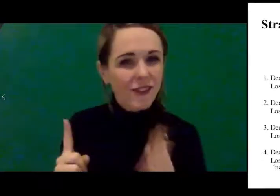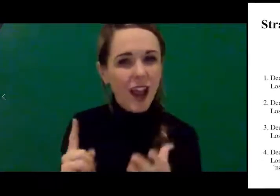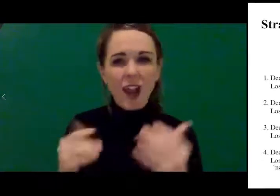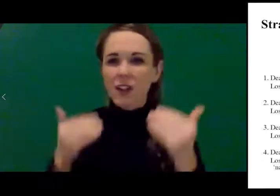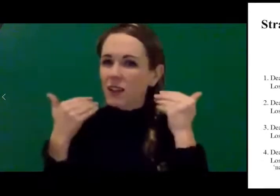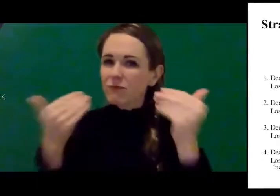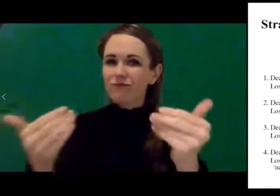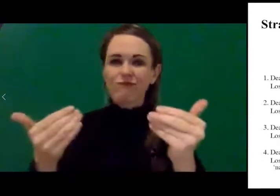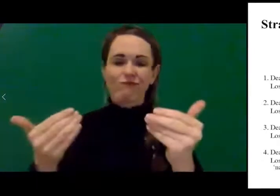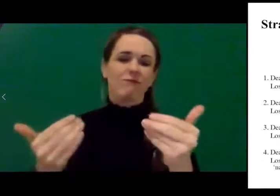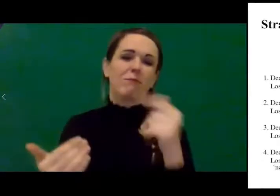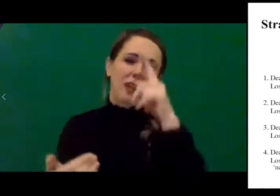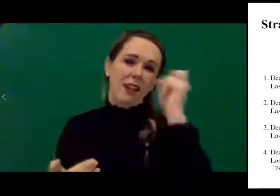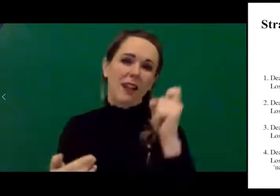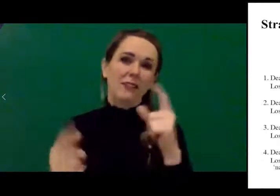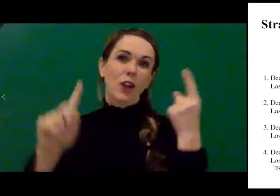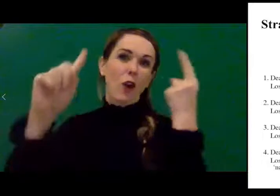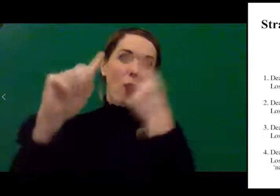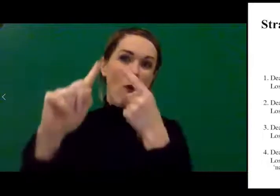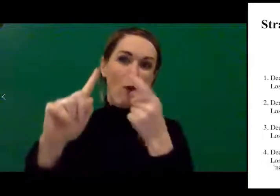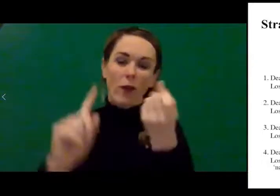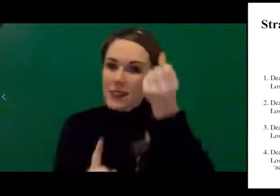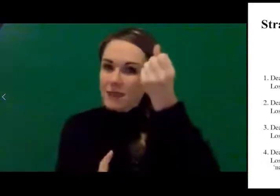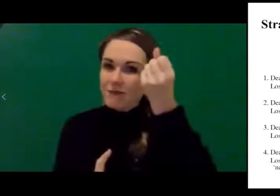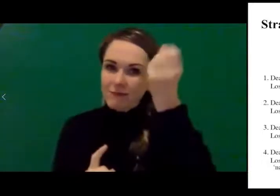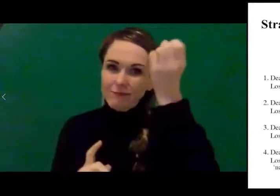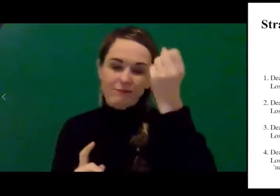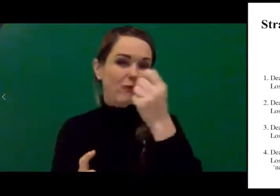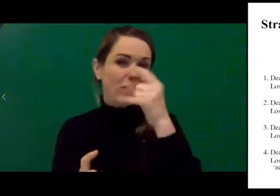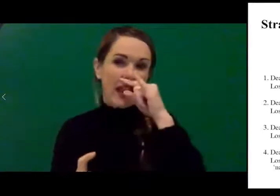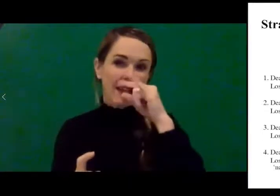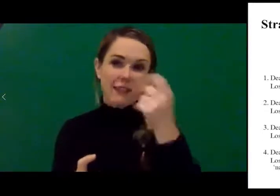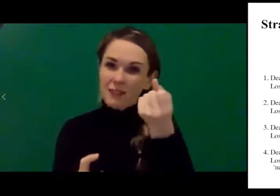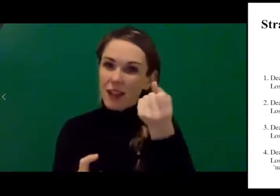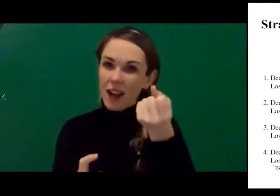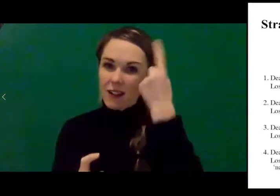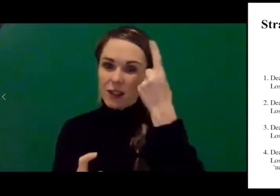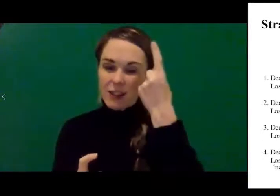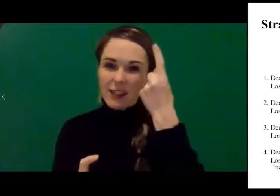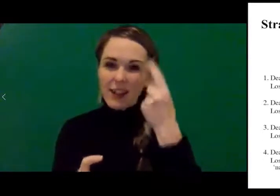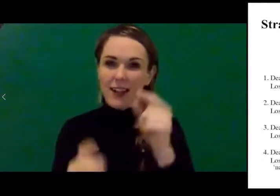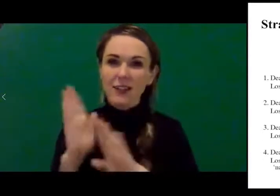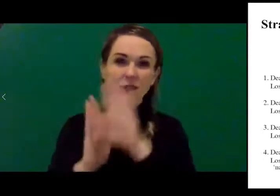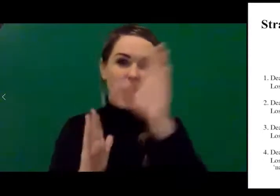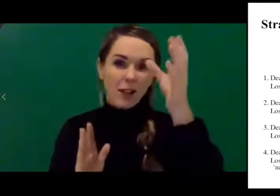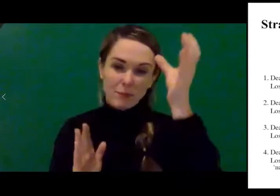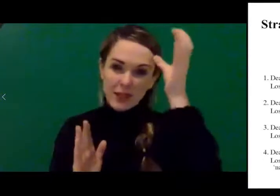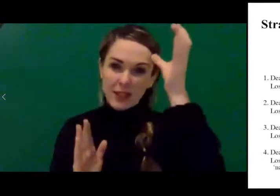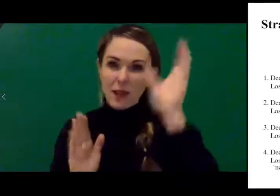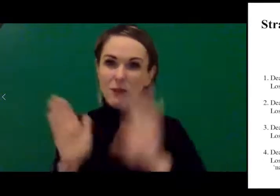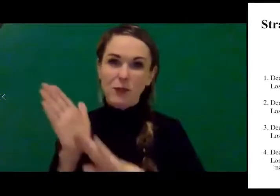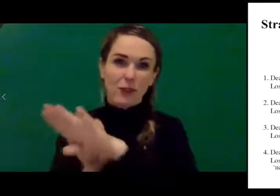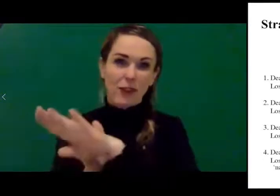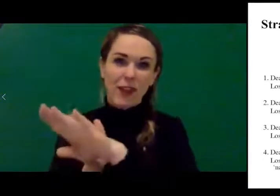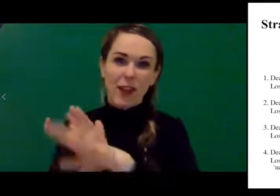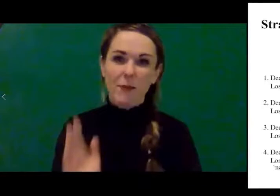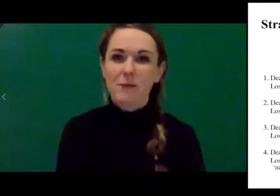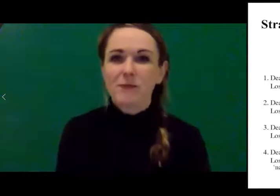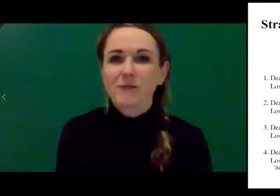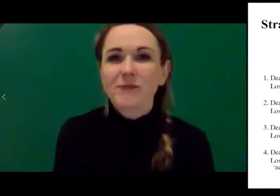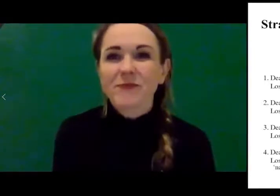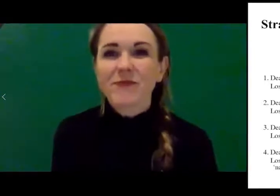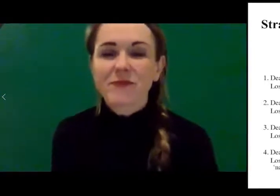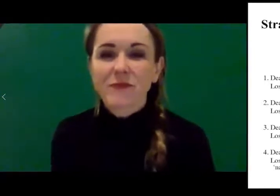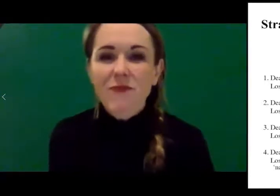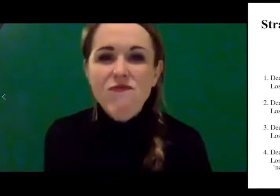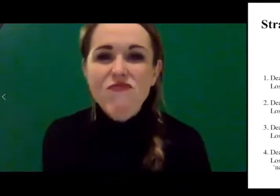book itself and remember when, and those kids can really develop their concepts through what they've already experienced in their